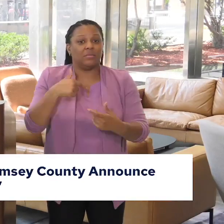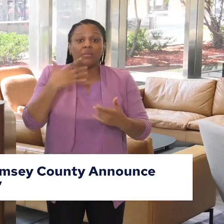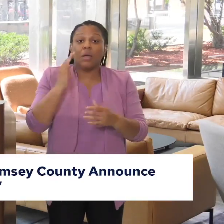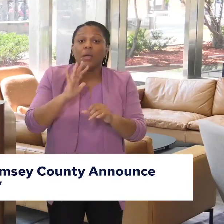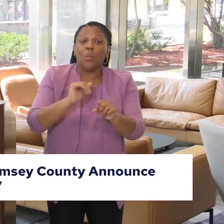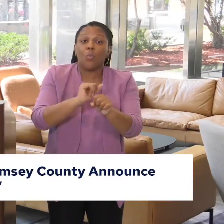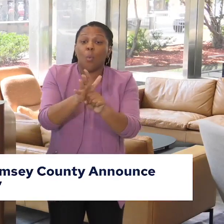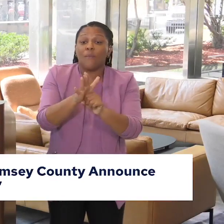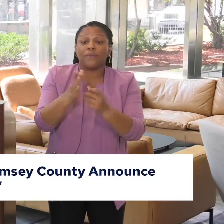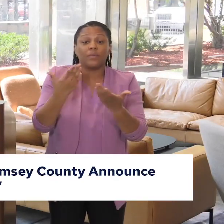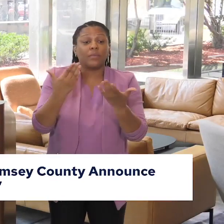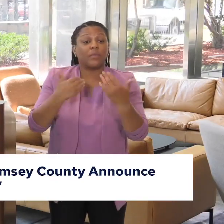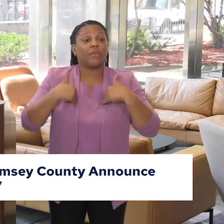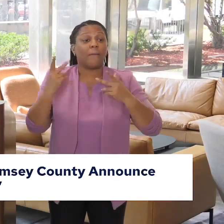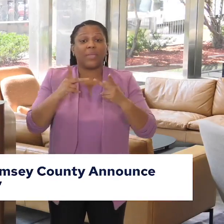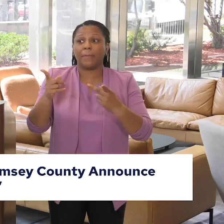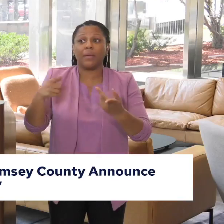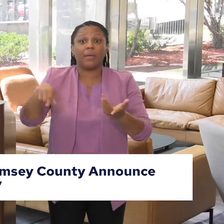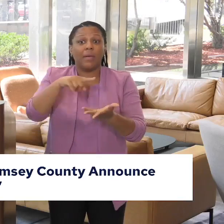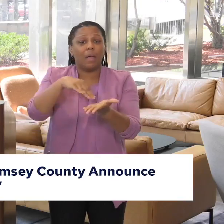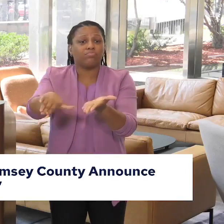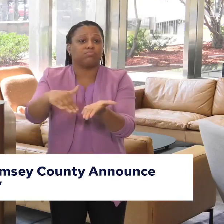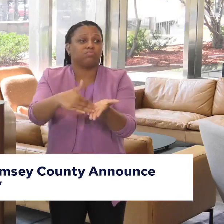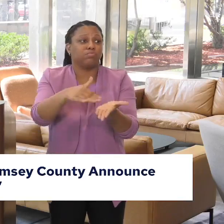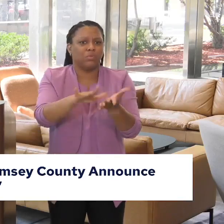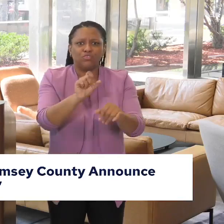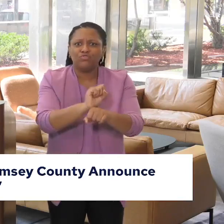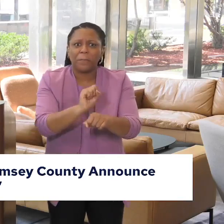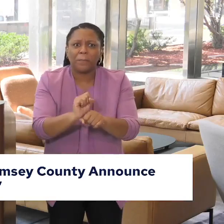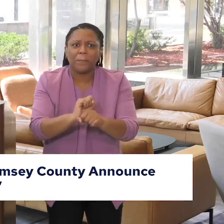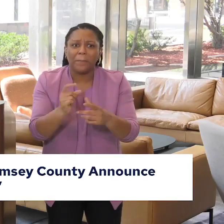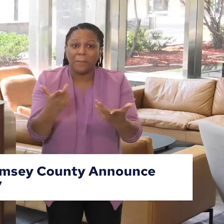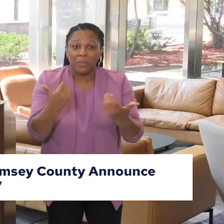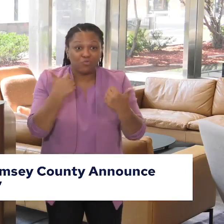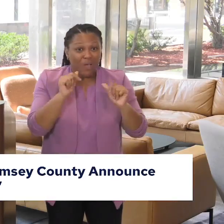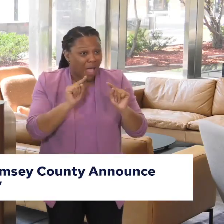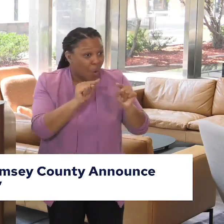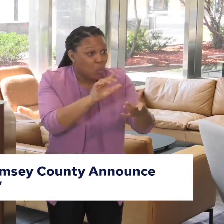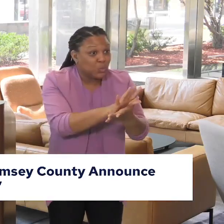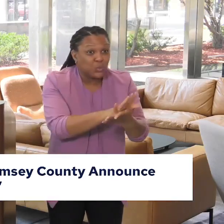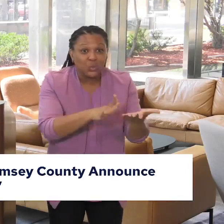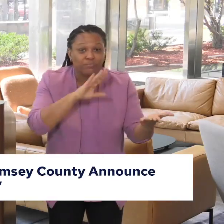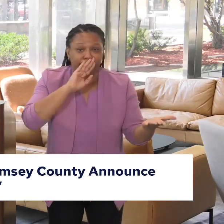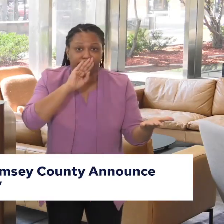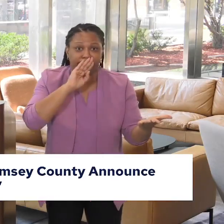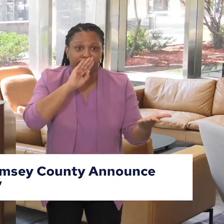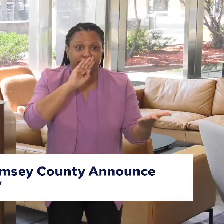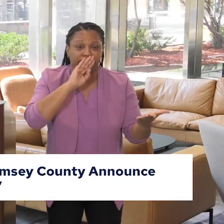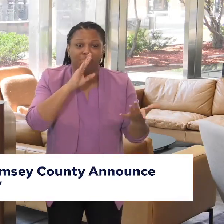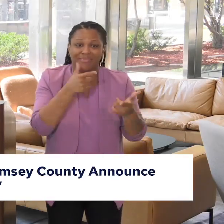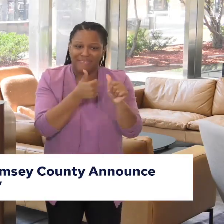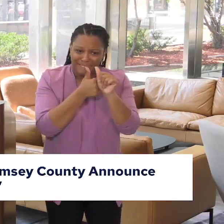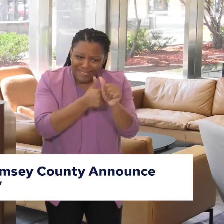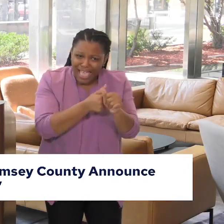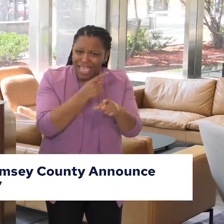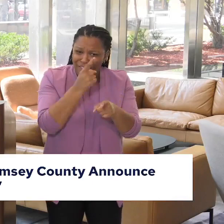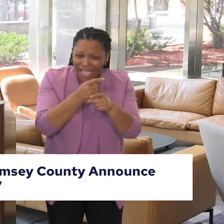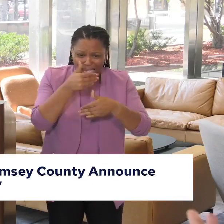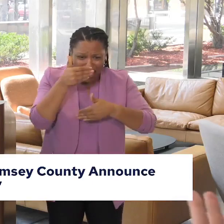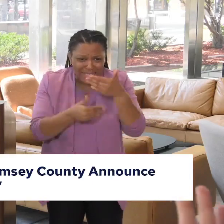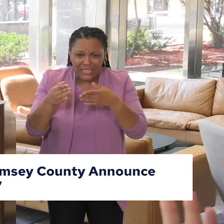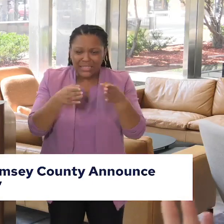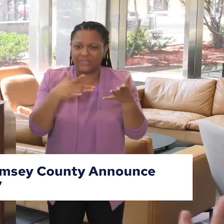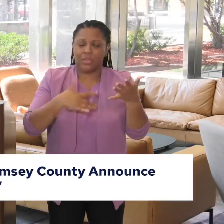off. They were unemployed in a world where they were just trying to go to school and do things right. And through all the change of the most